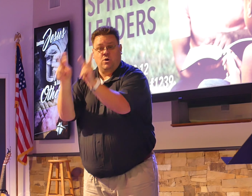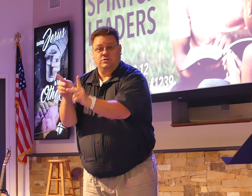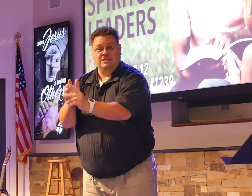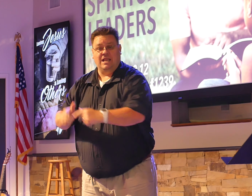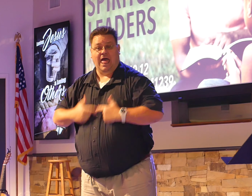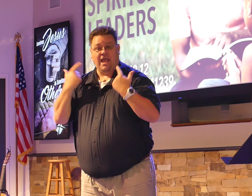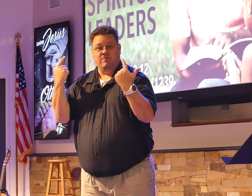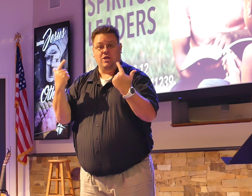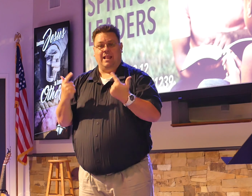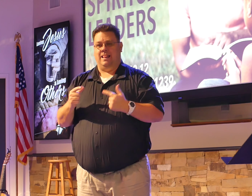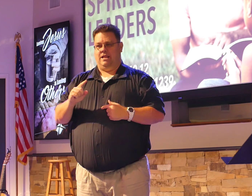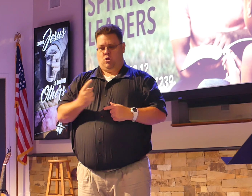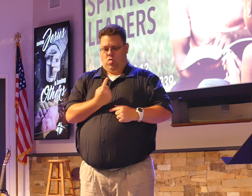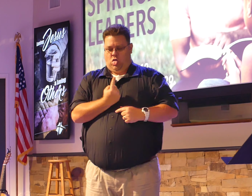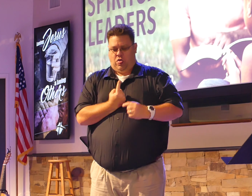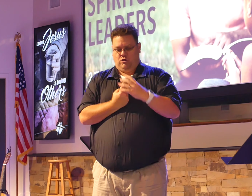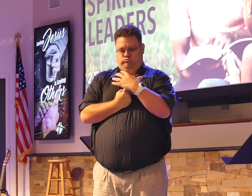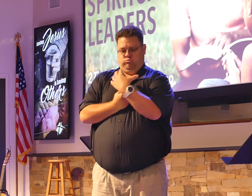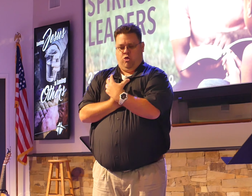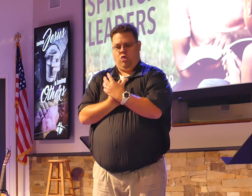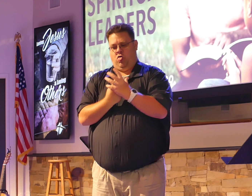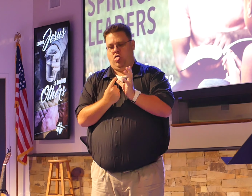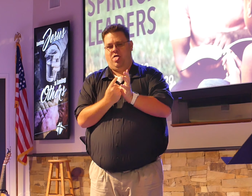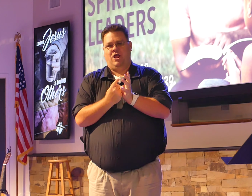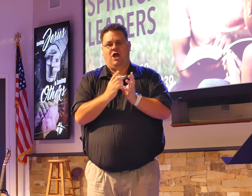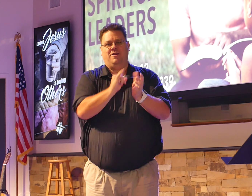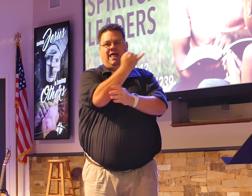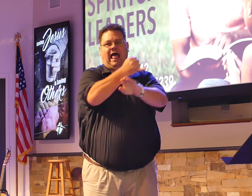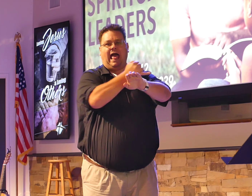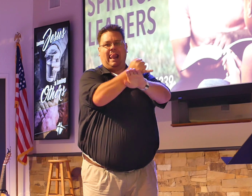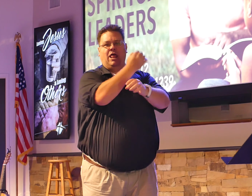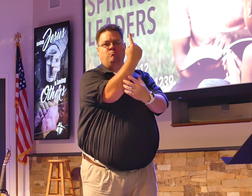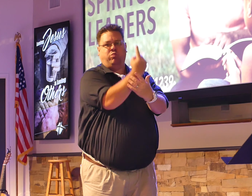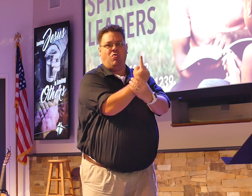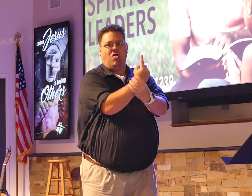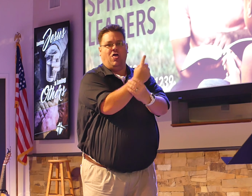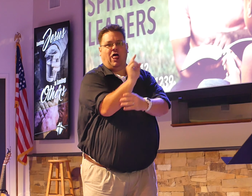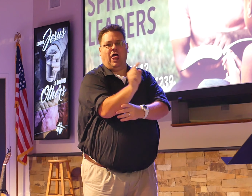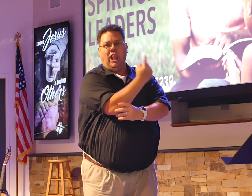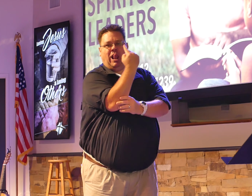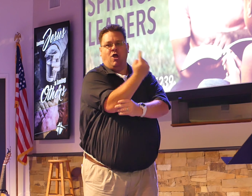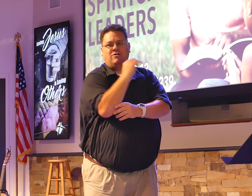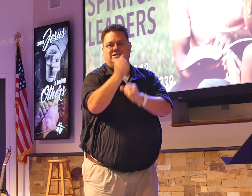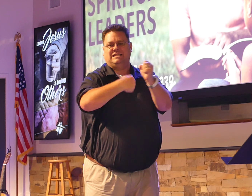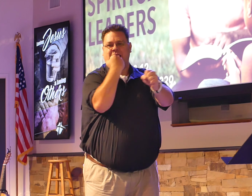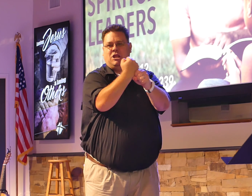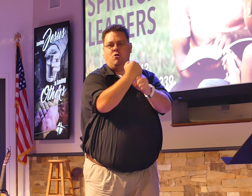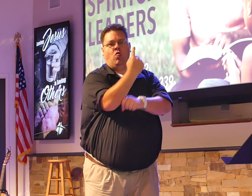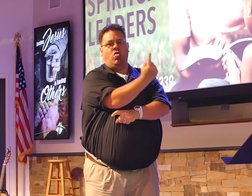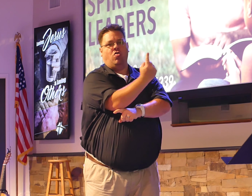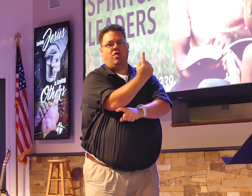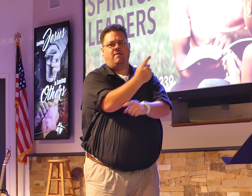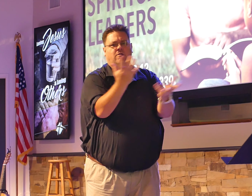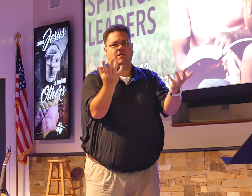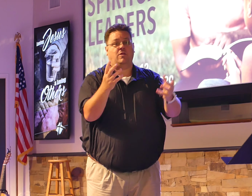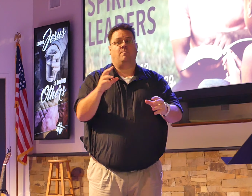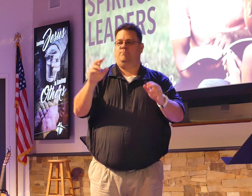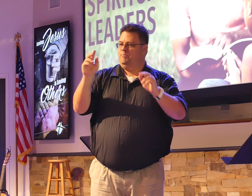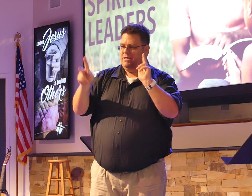unless you live in a bubble or unless you've been on a deserted island for 10 years, okay, there is someone that is looking to you as a